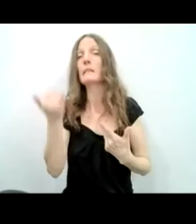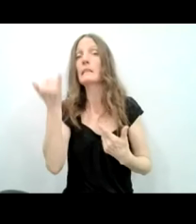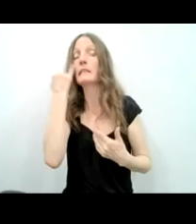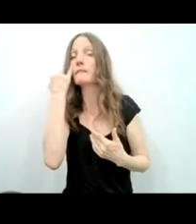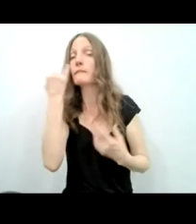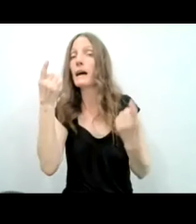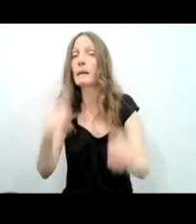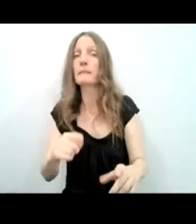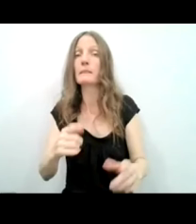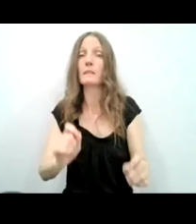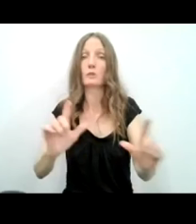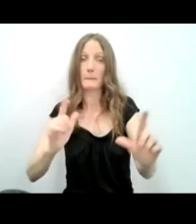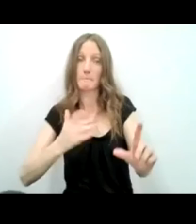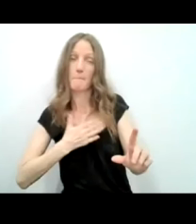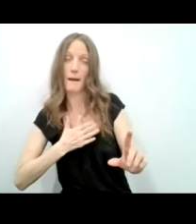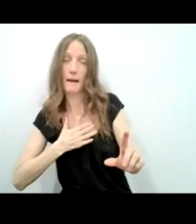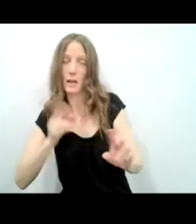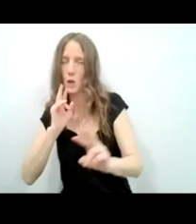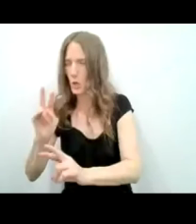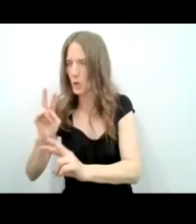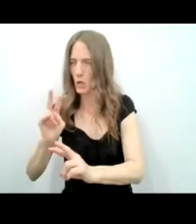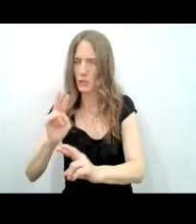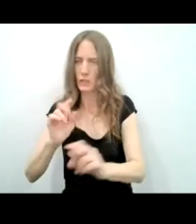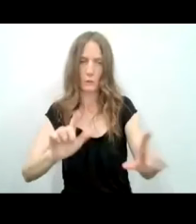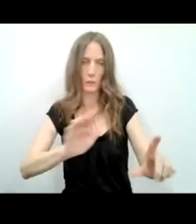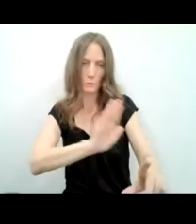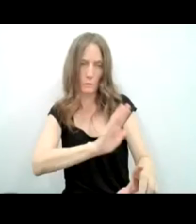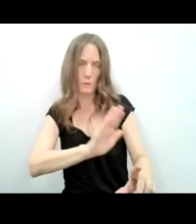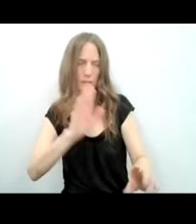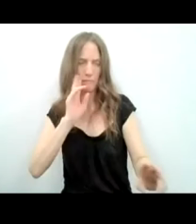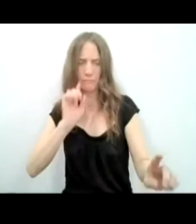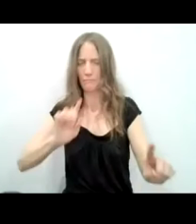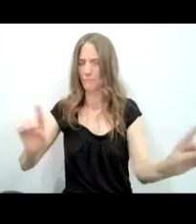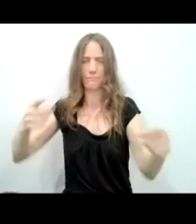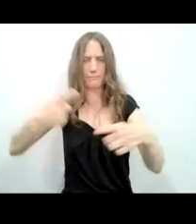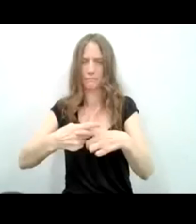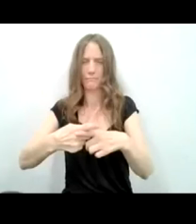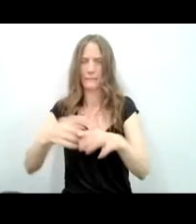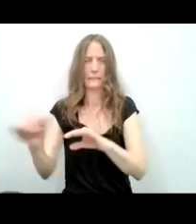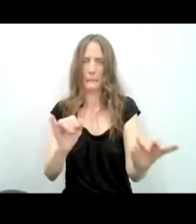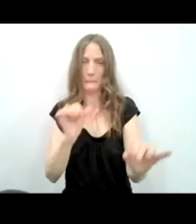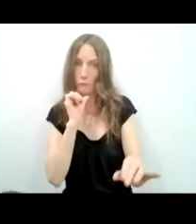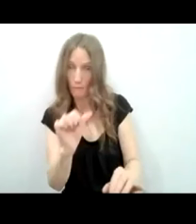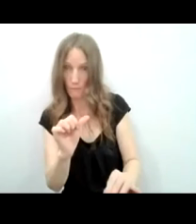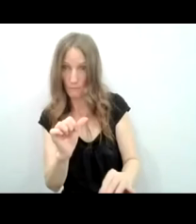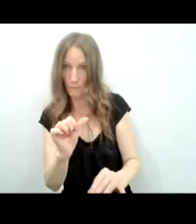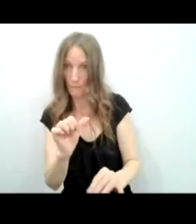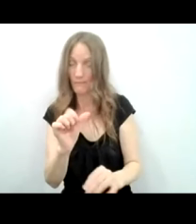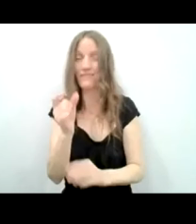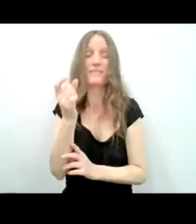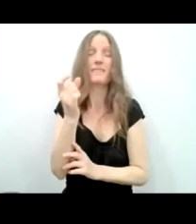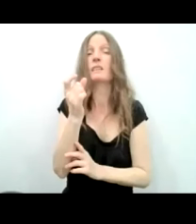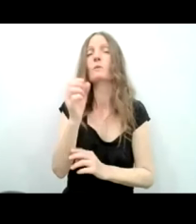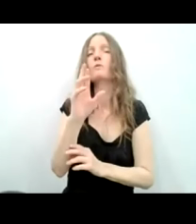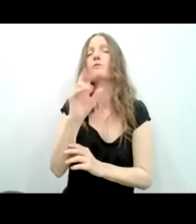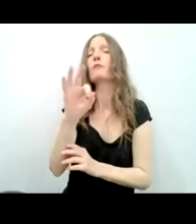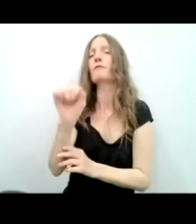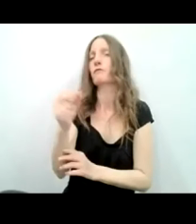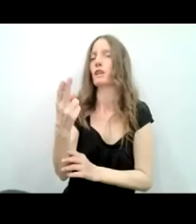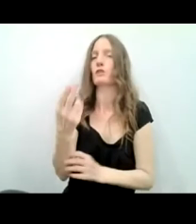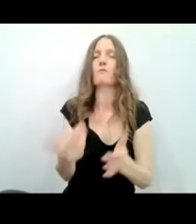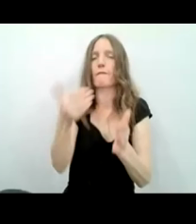you're looking at your screen and it seems like things are out of sync, 99% of the time, just a quick little refresh on your